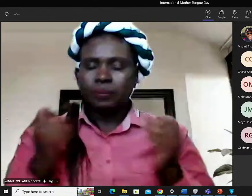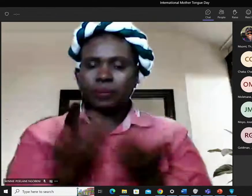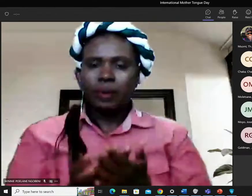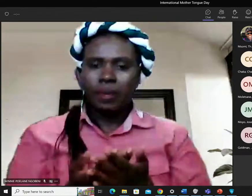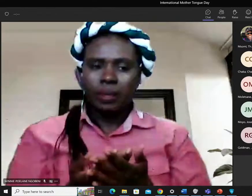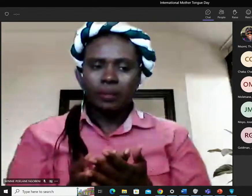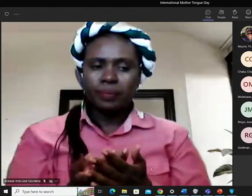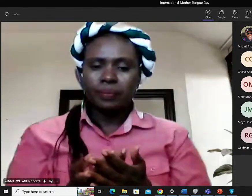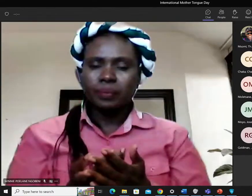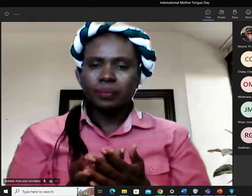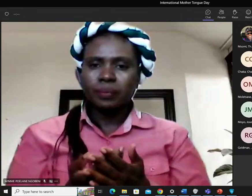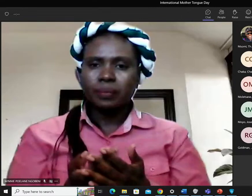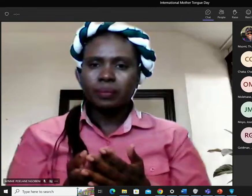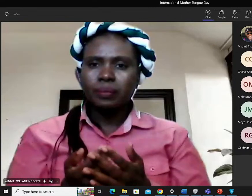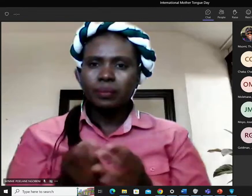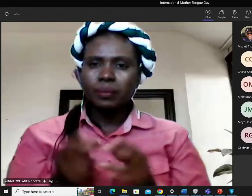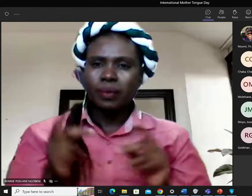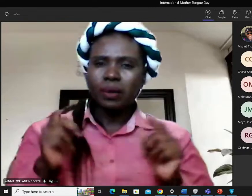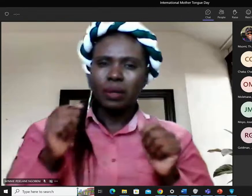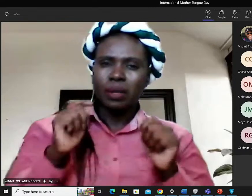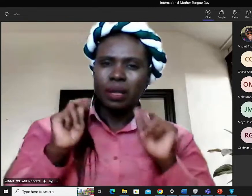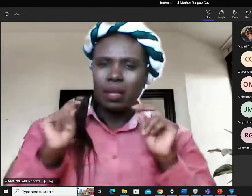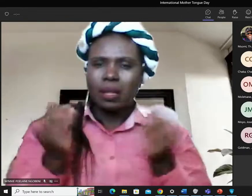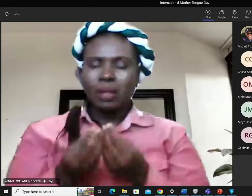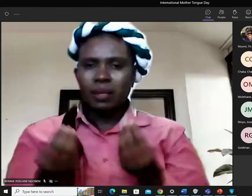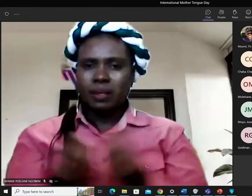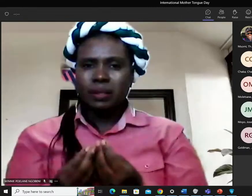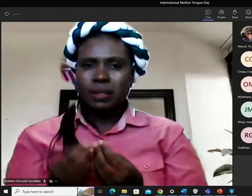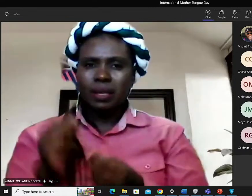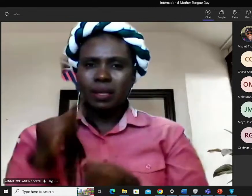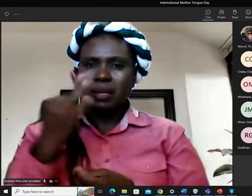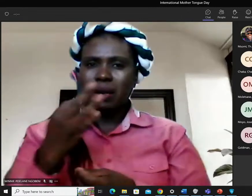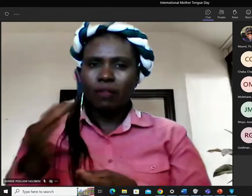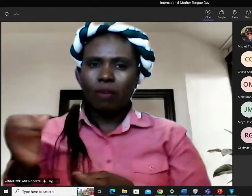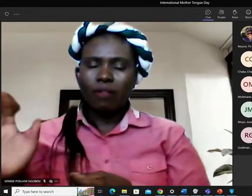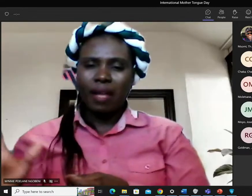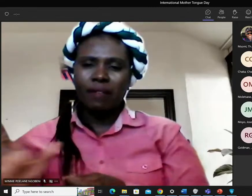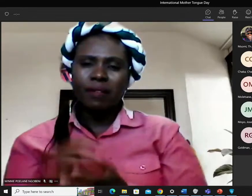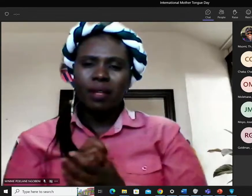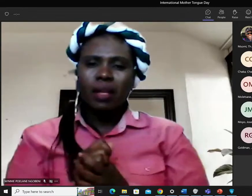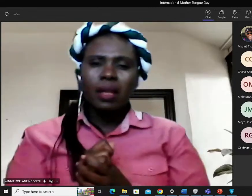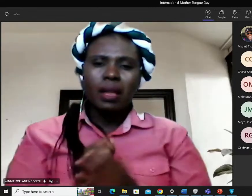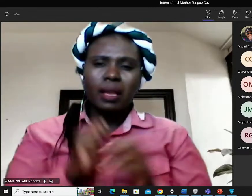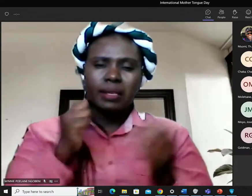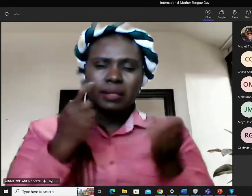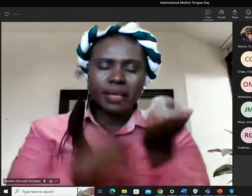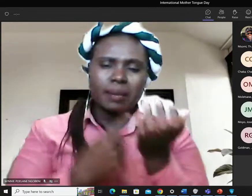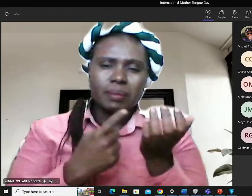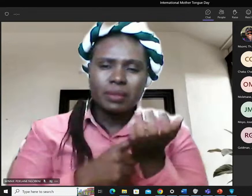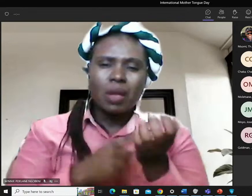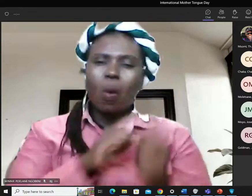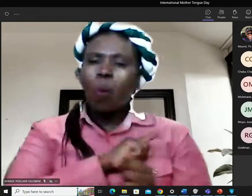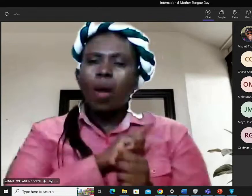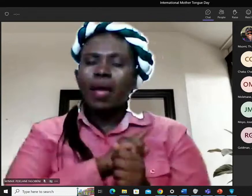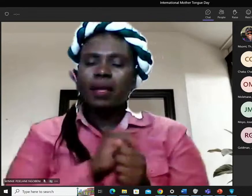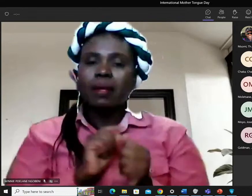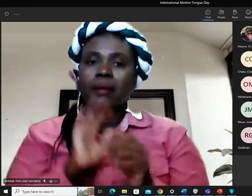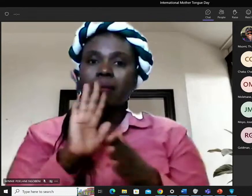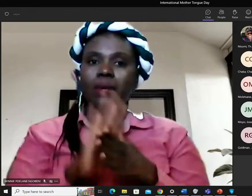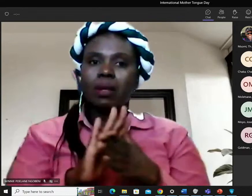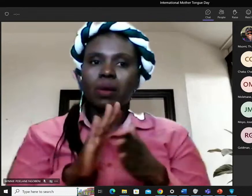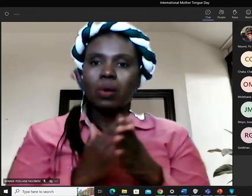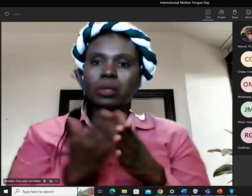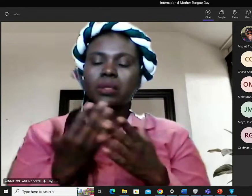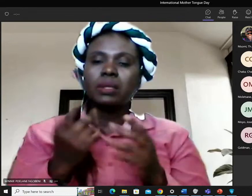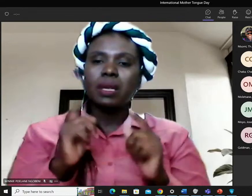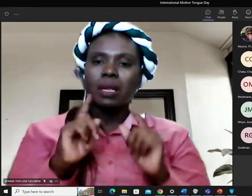modules 3, 4, 5 times. Why are they repeating? Because they cannot access that, or there is something that's